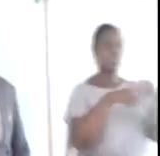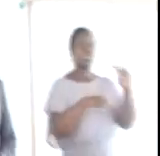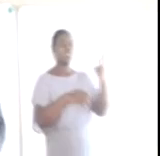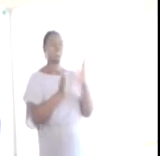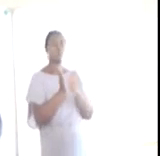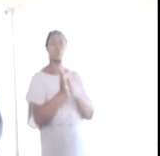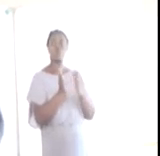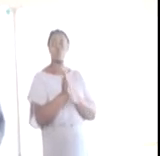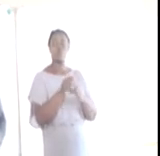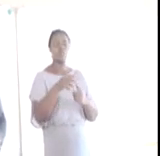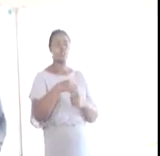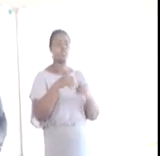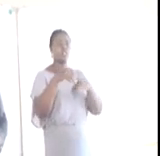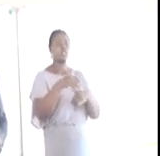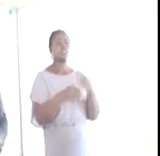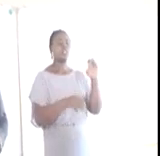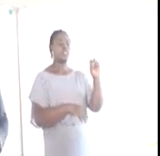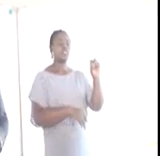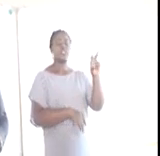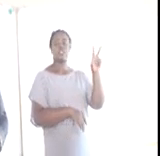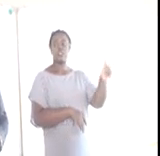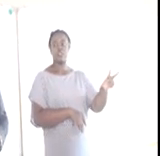school, especially in XXT.